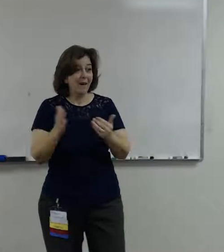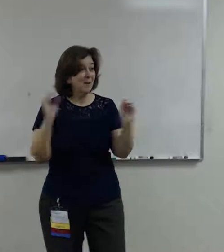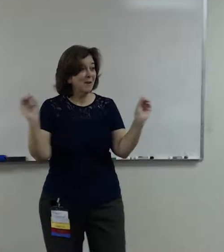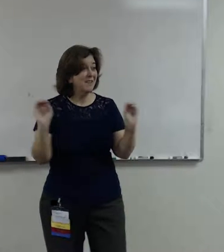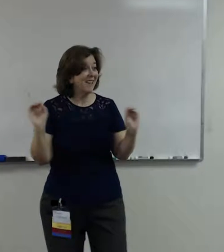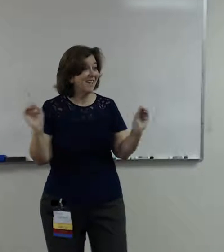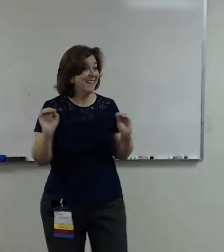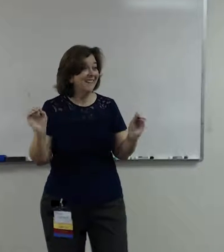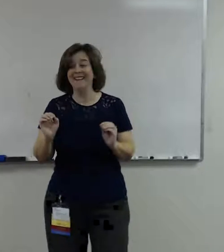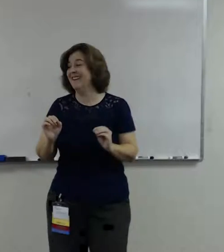Almost nothing.